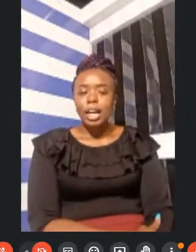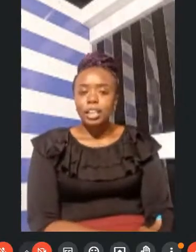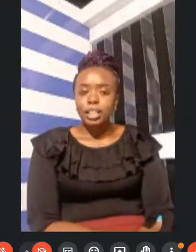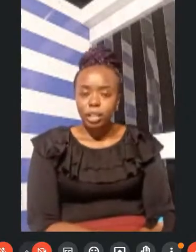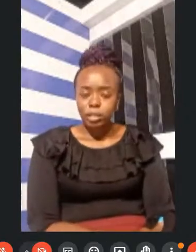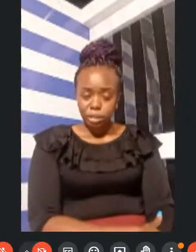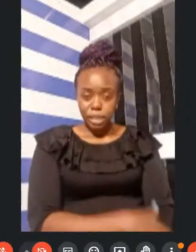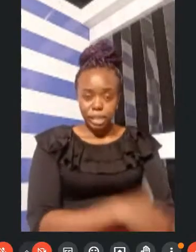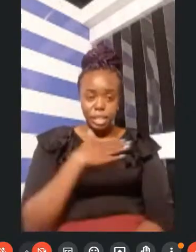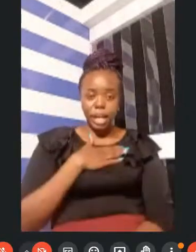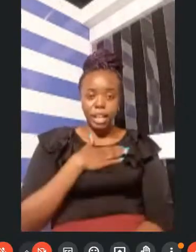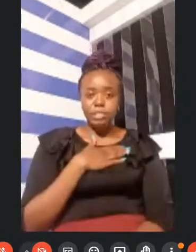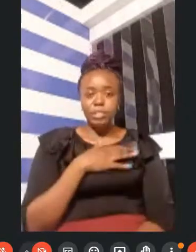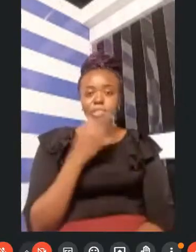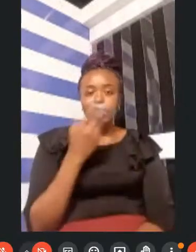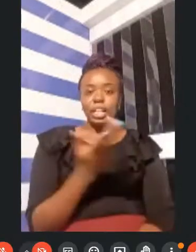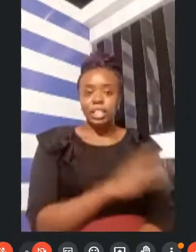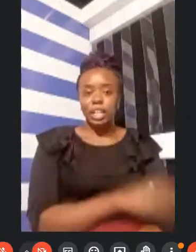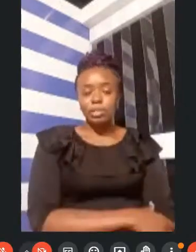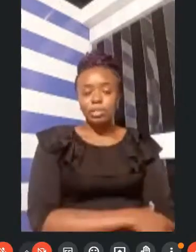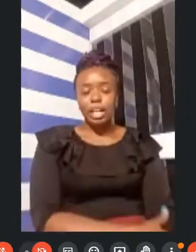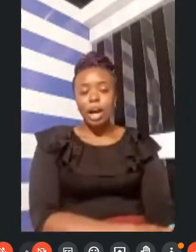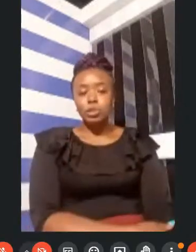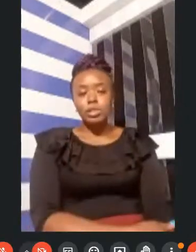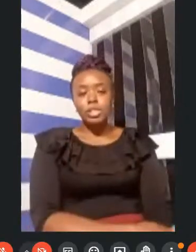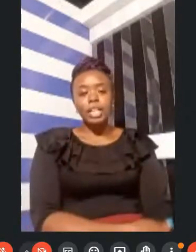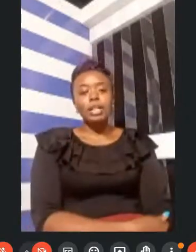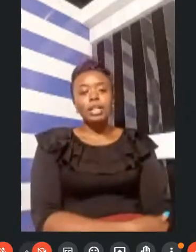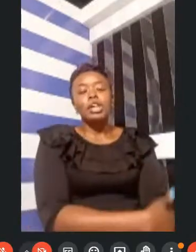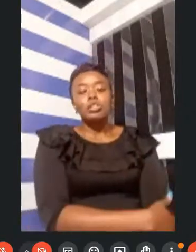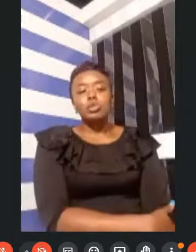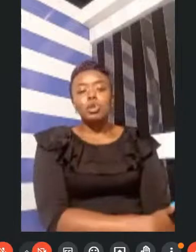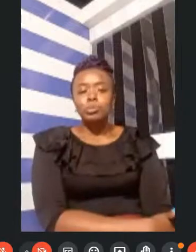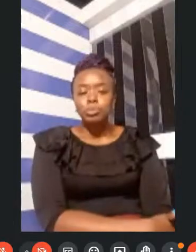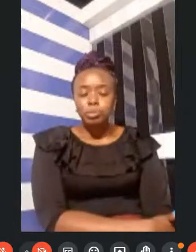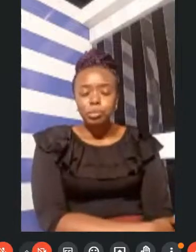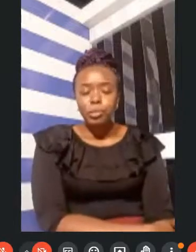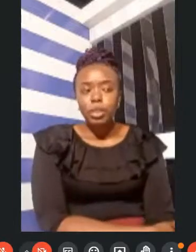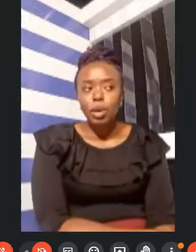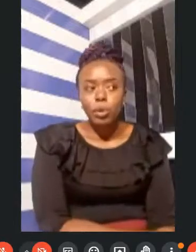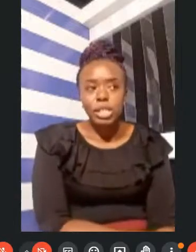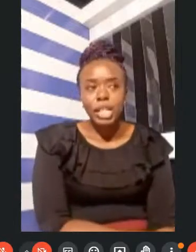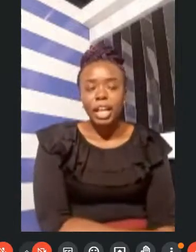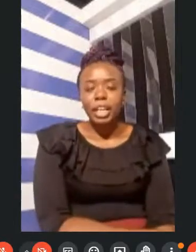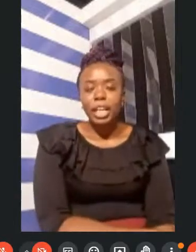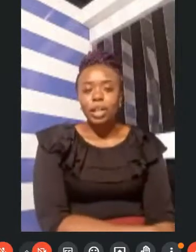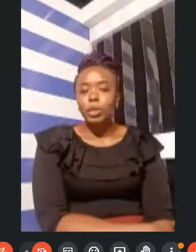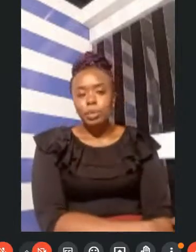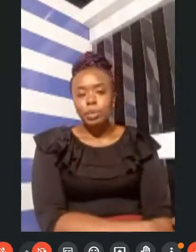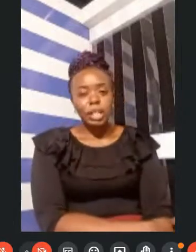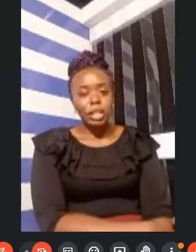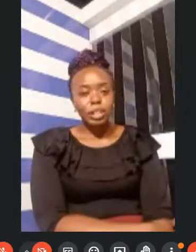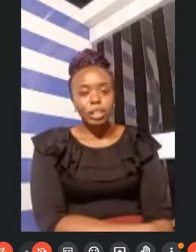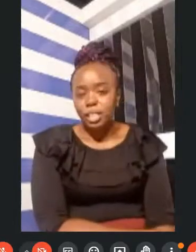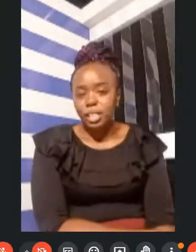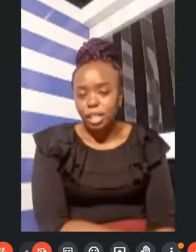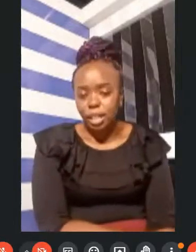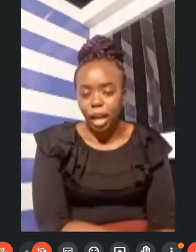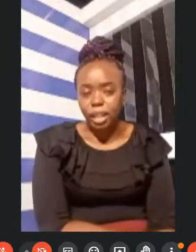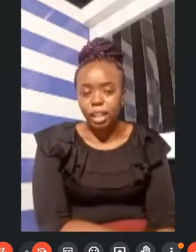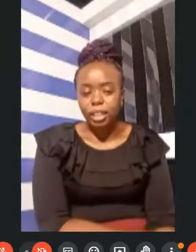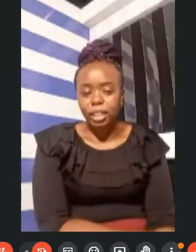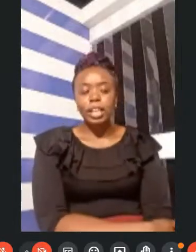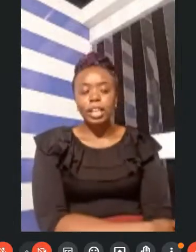400,000, 300,000, 500,000. How do you sign them? So we sign 250,000. That